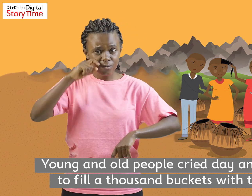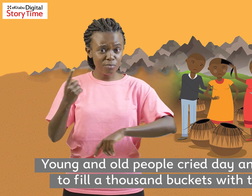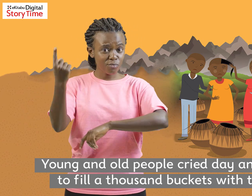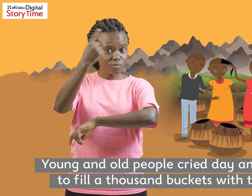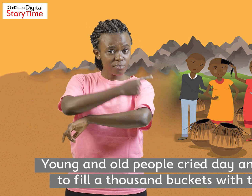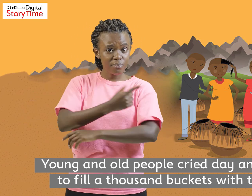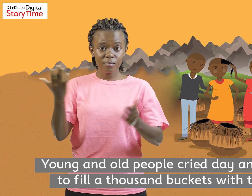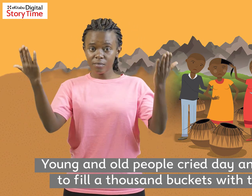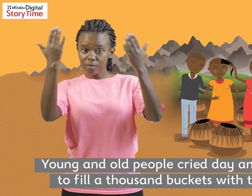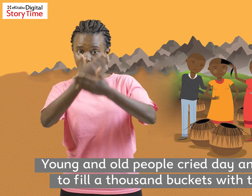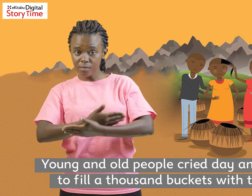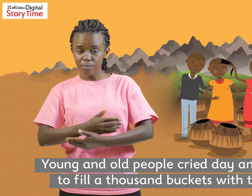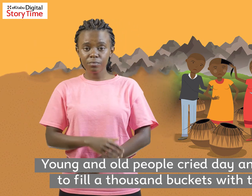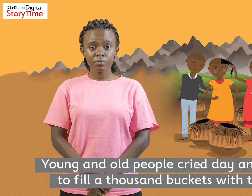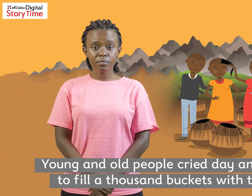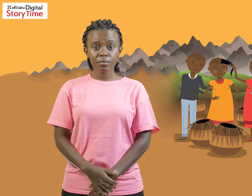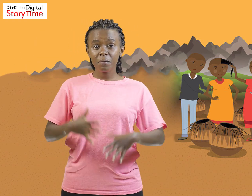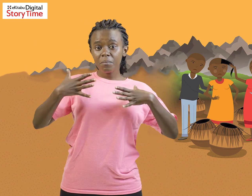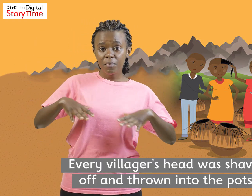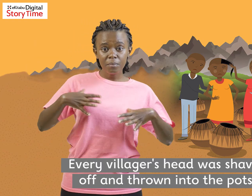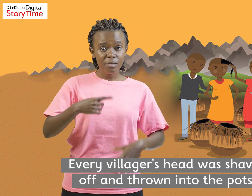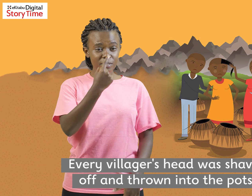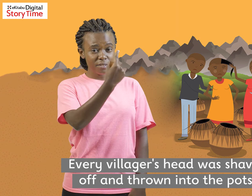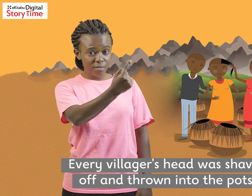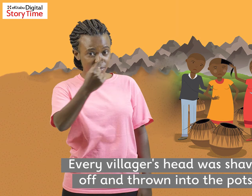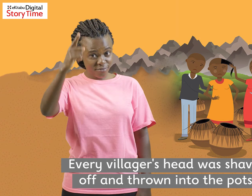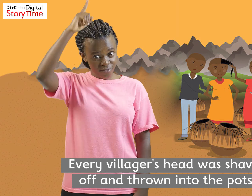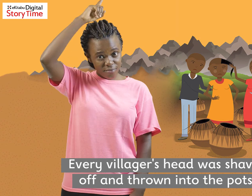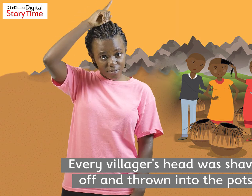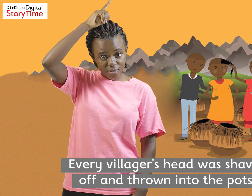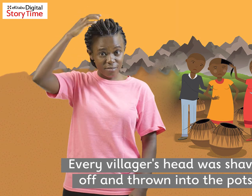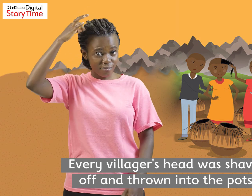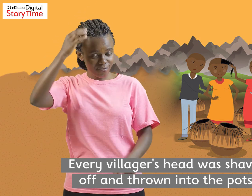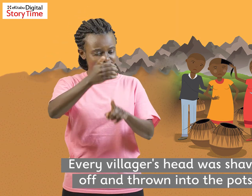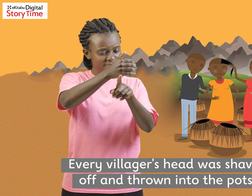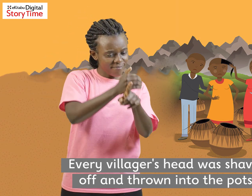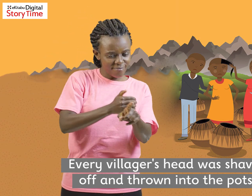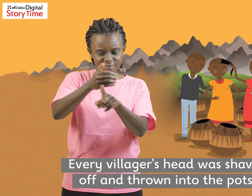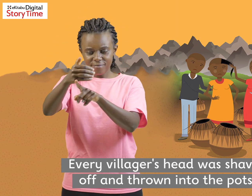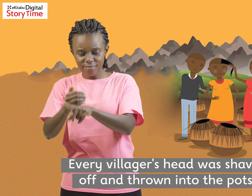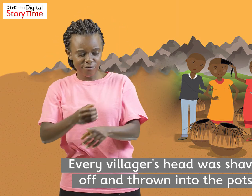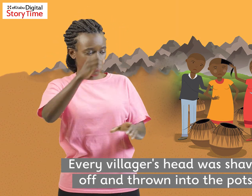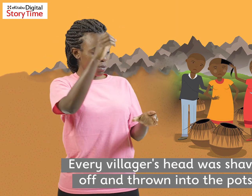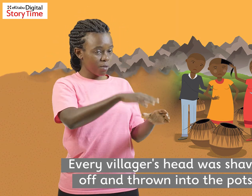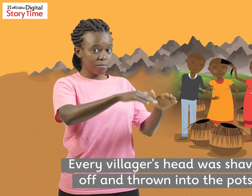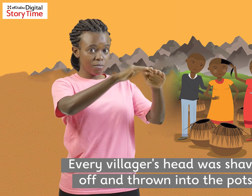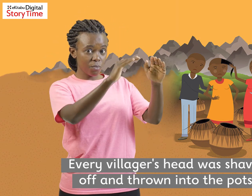to fill 1,000 buckets with tears. Every villager's head was shaved off and thrown into the